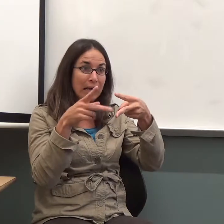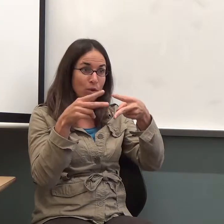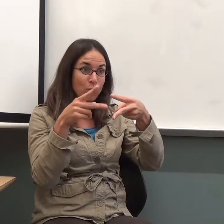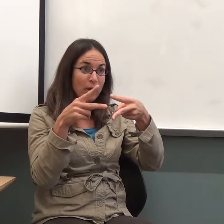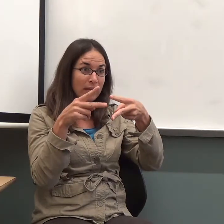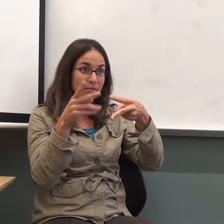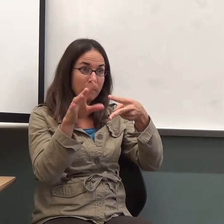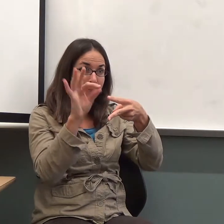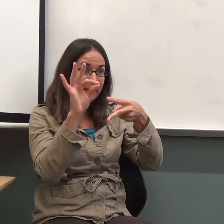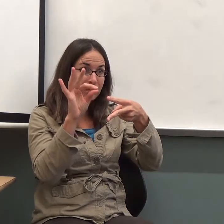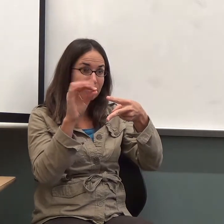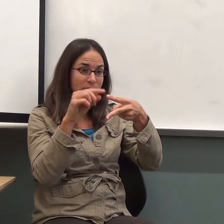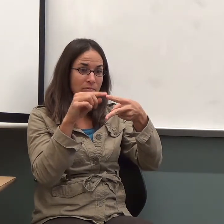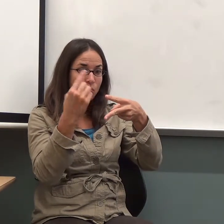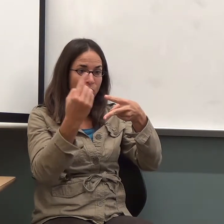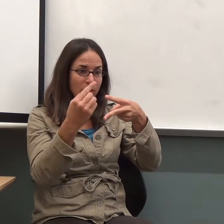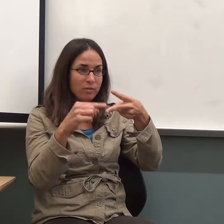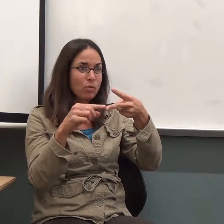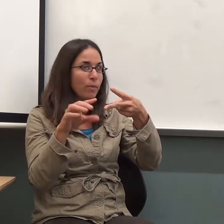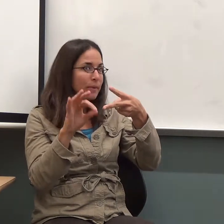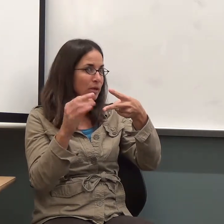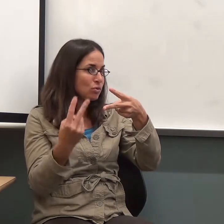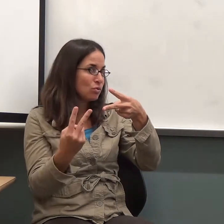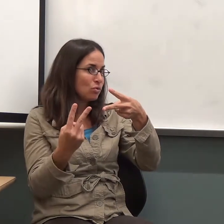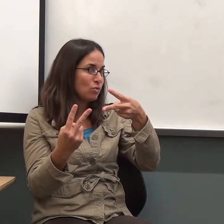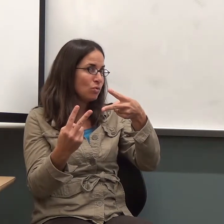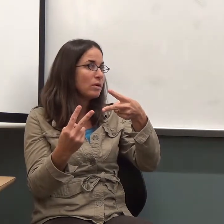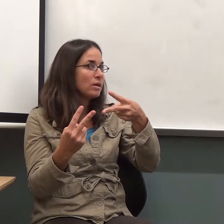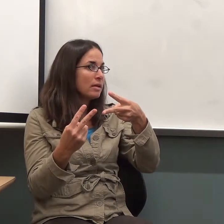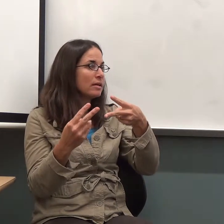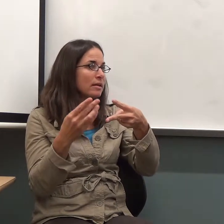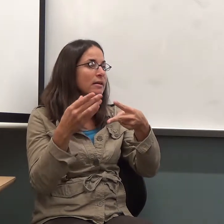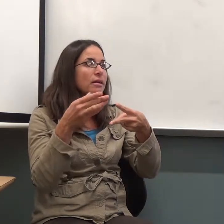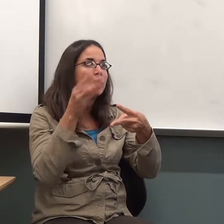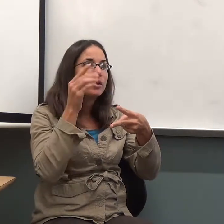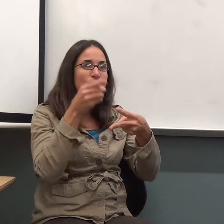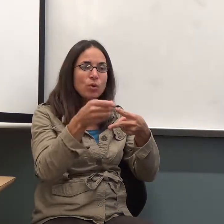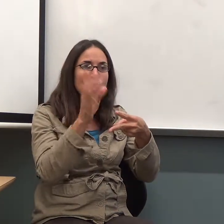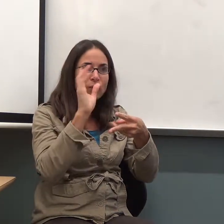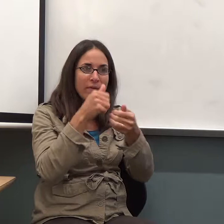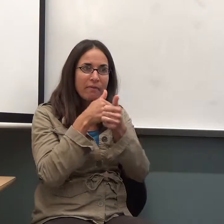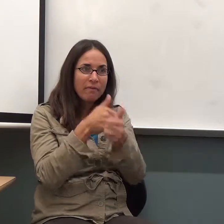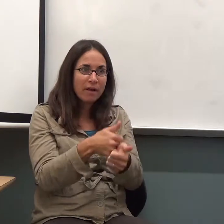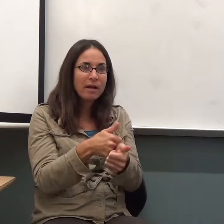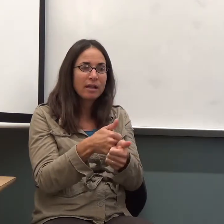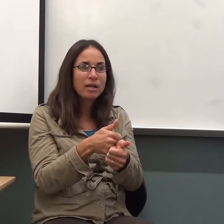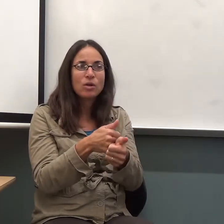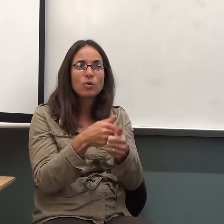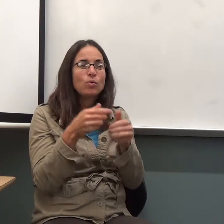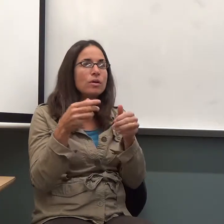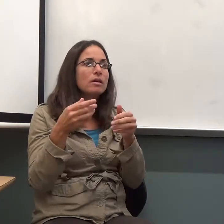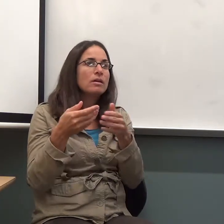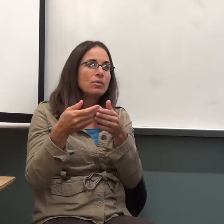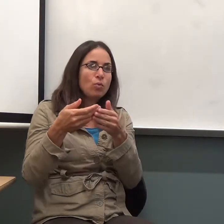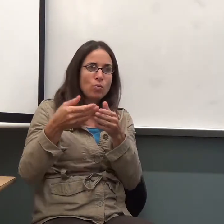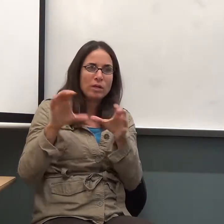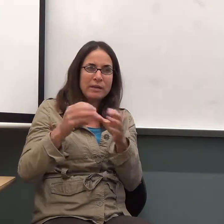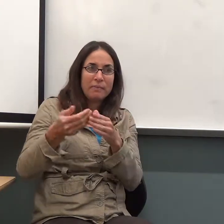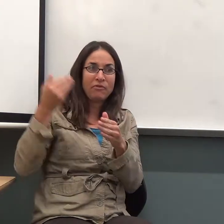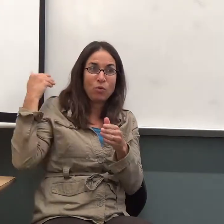One of these two. Nope. You're going to take this. You're going to follow what we did in class. And you're going to